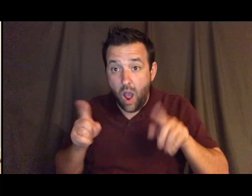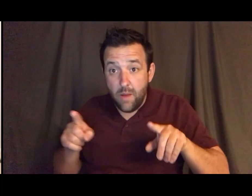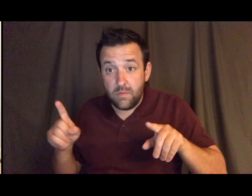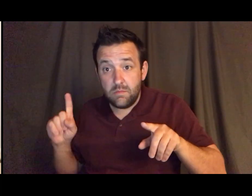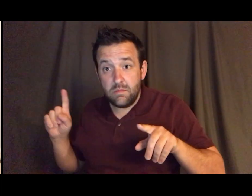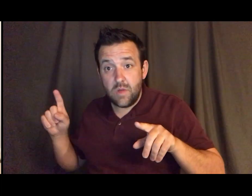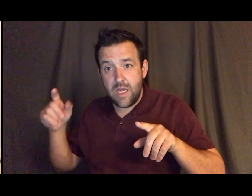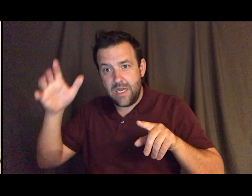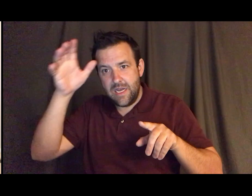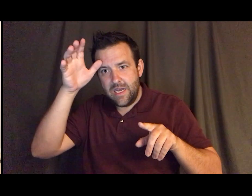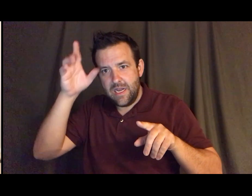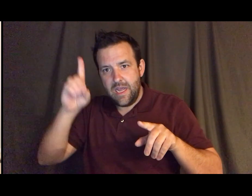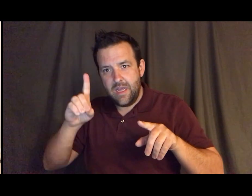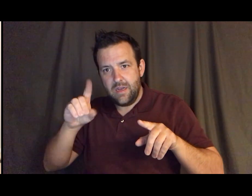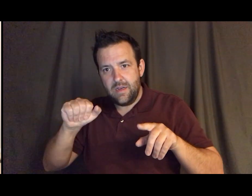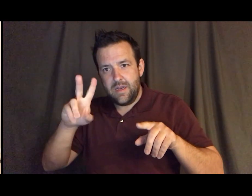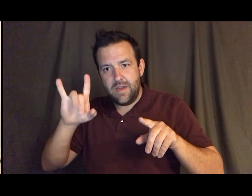he yelled, "Beat it!"